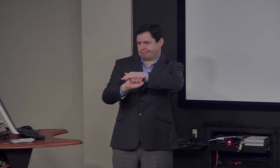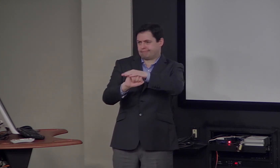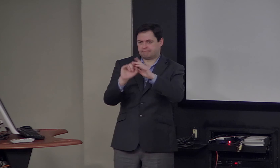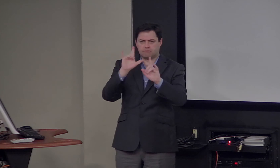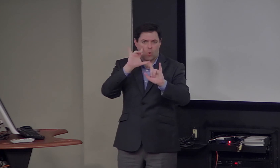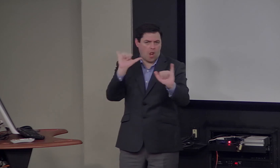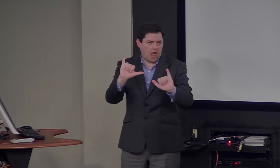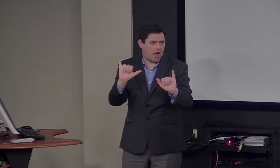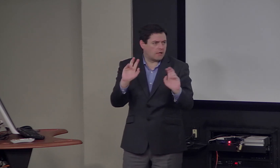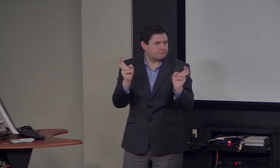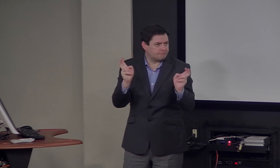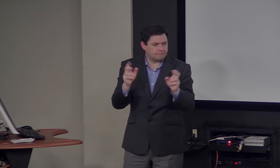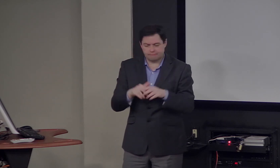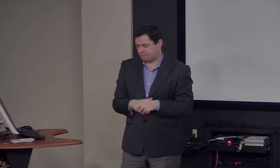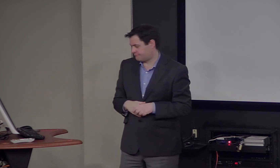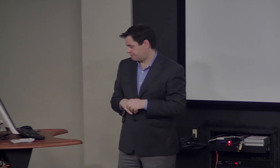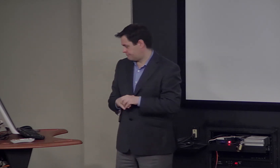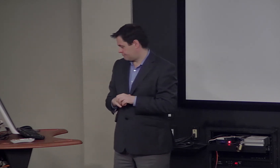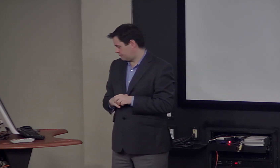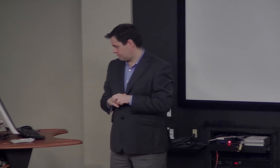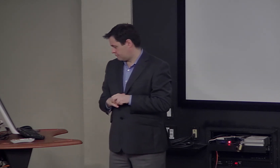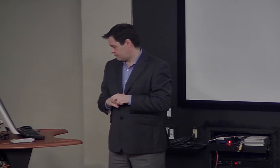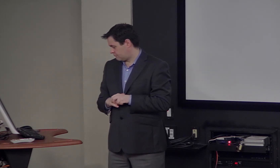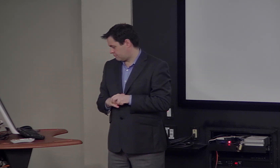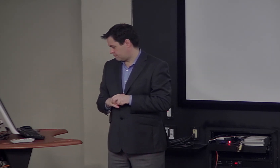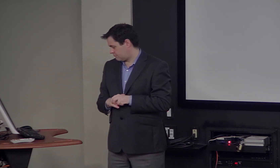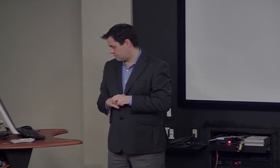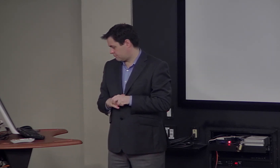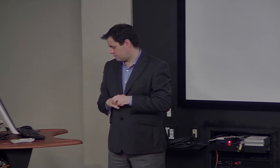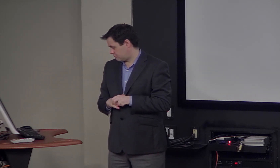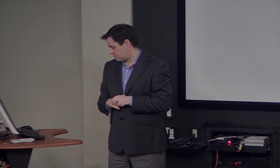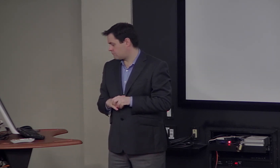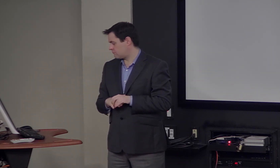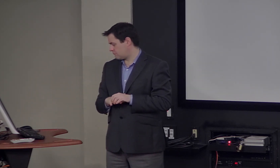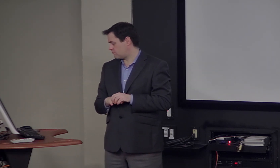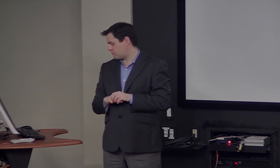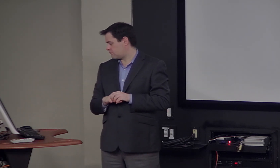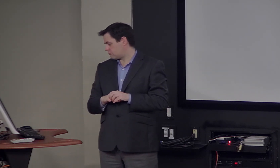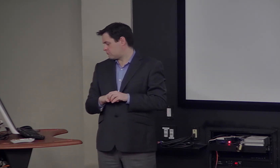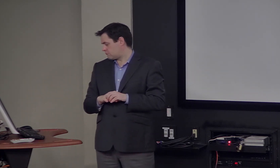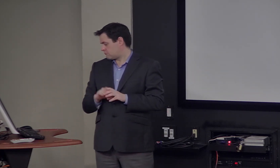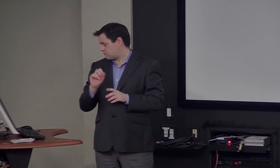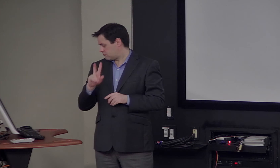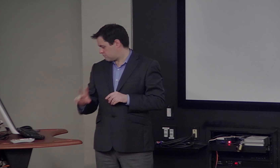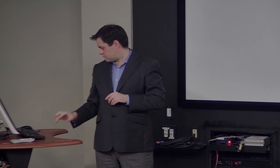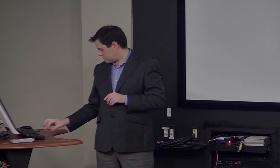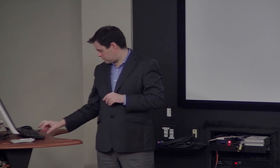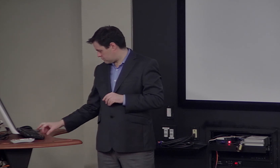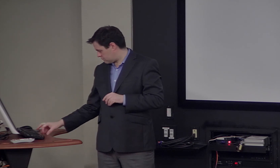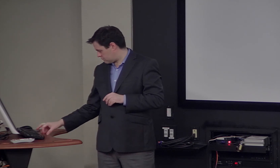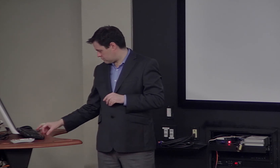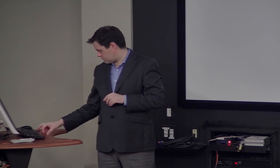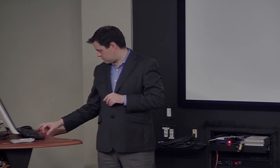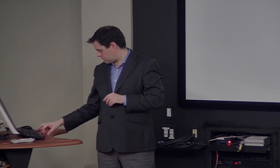learning BSL, but it does appear as if that cognitive advantage maxes out after a given amount of time.